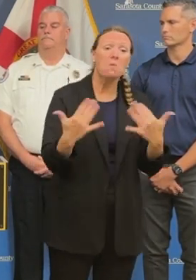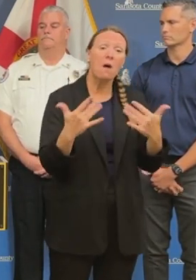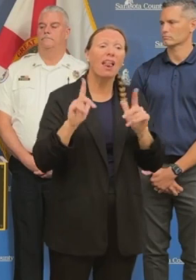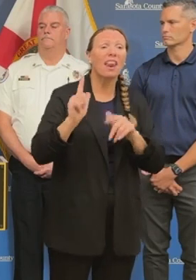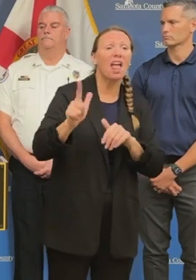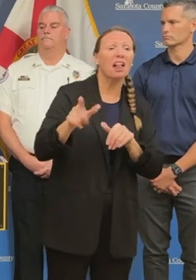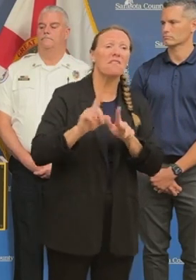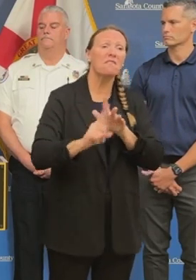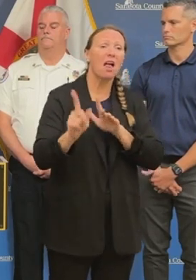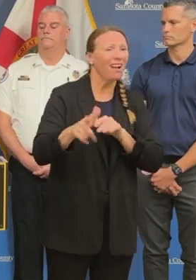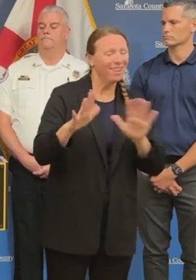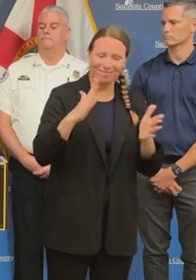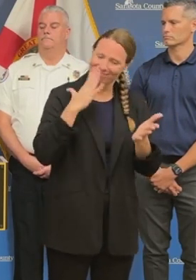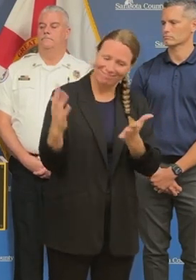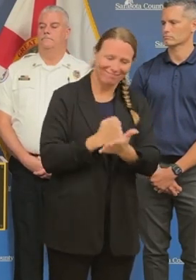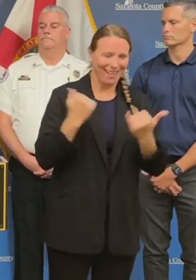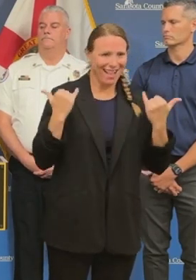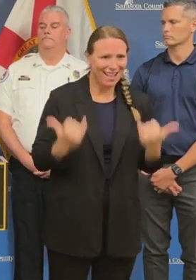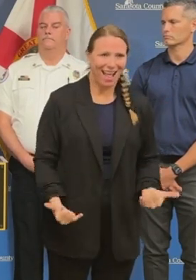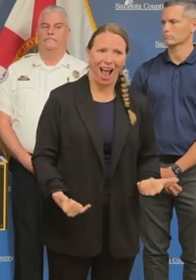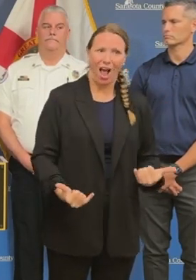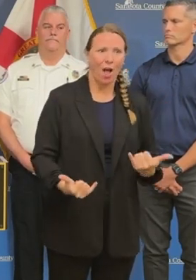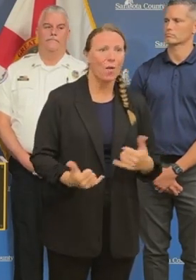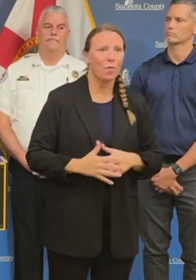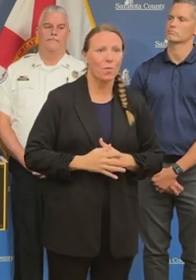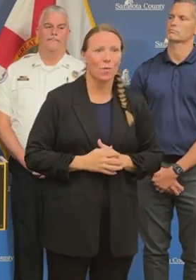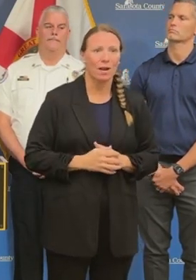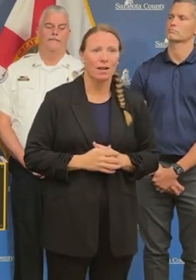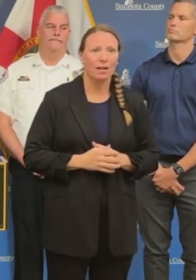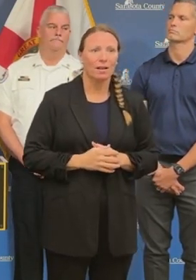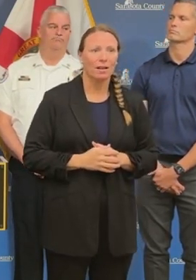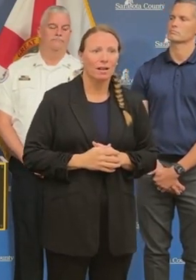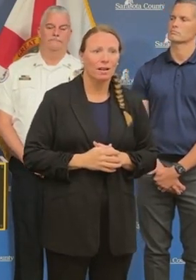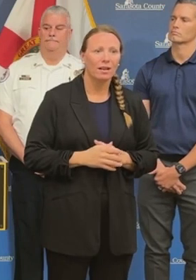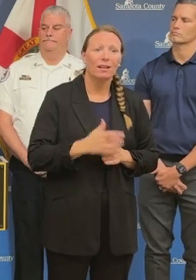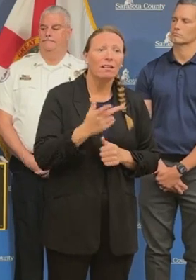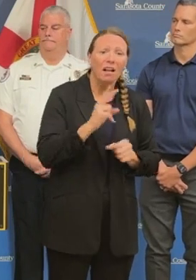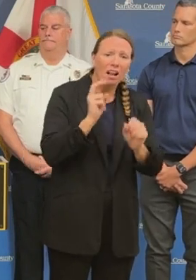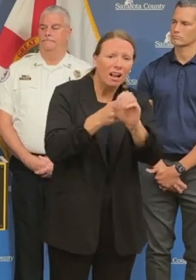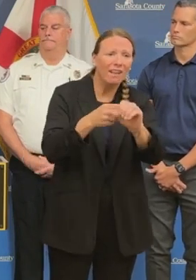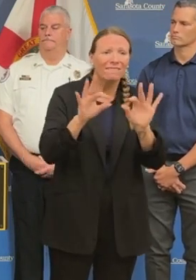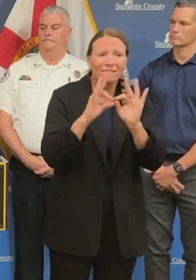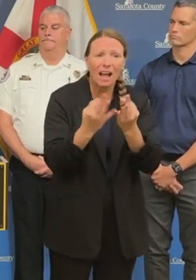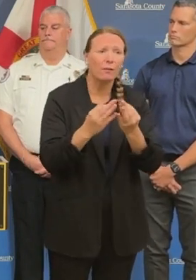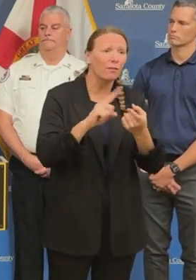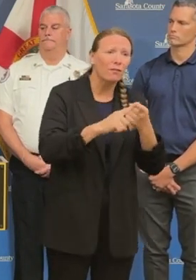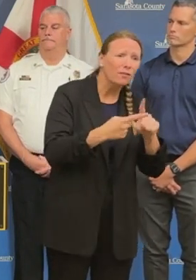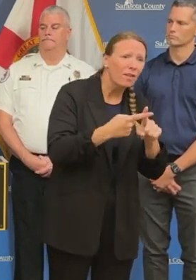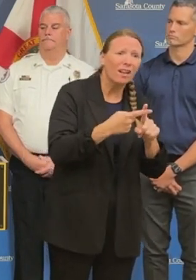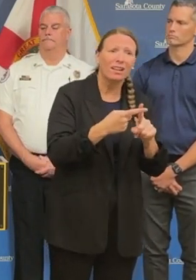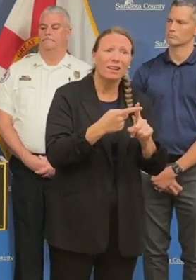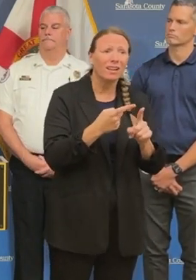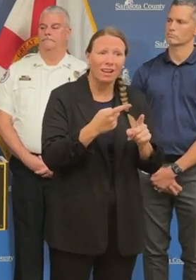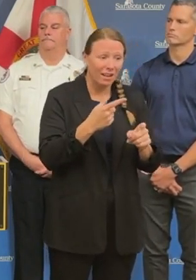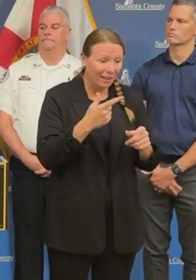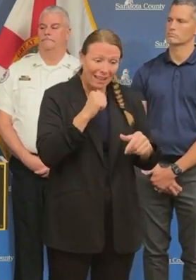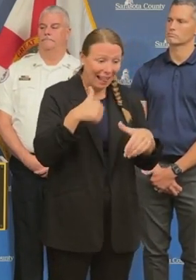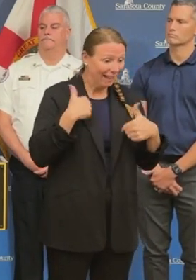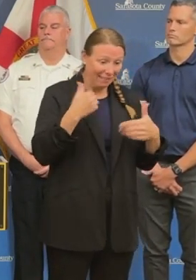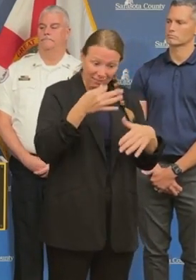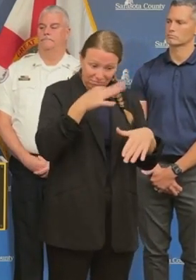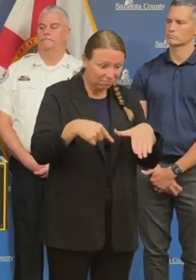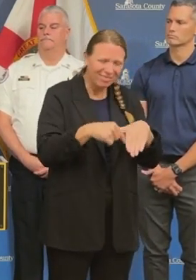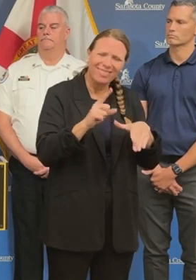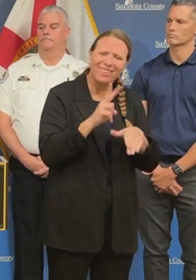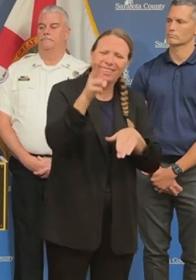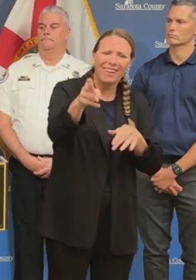today. We encourage you to find a family or a friend outside of the evacuation level. You don't have to go hundreds